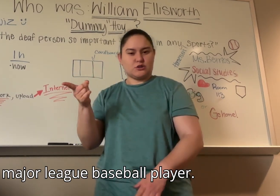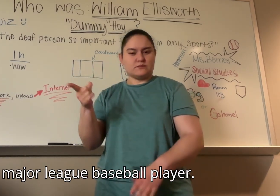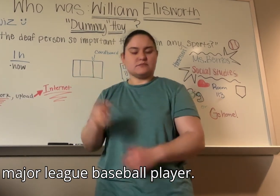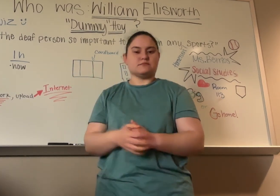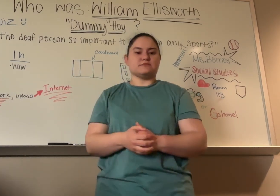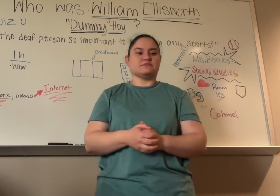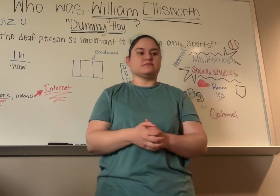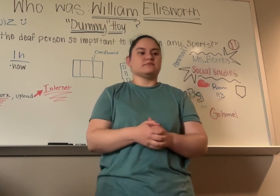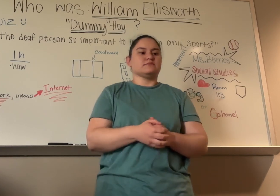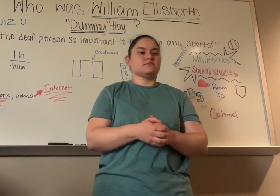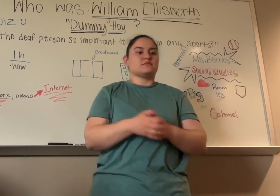player.